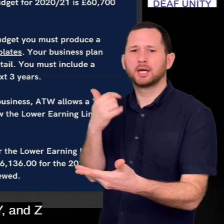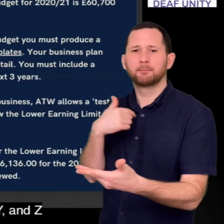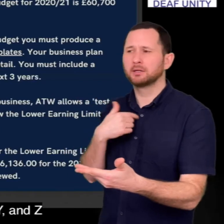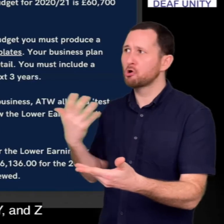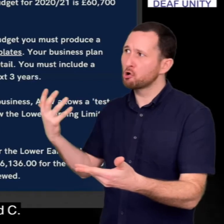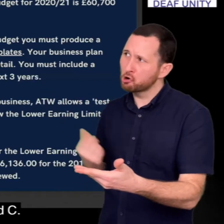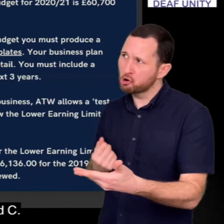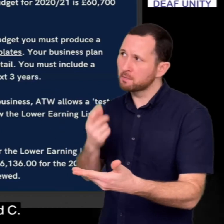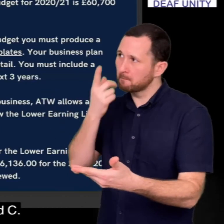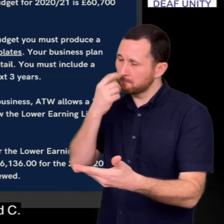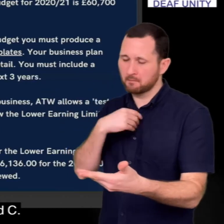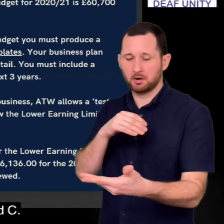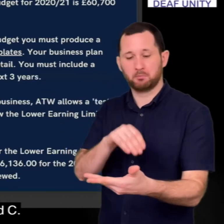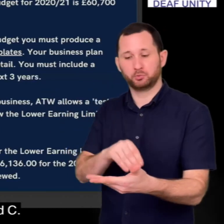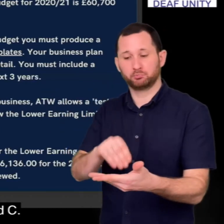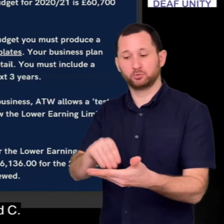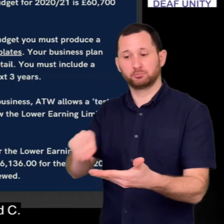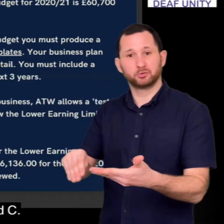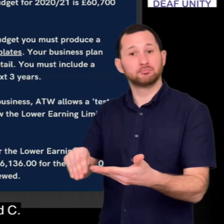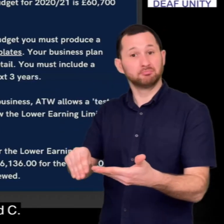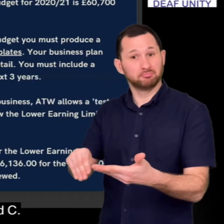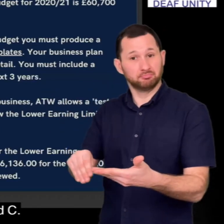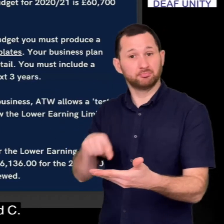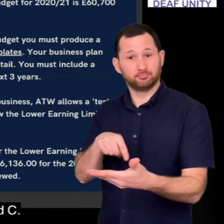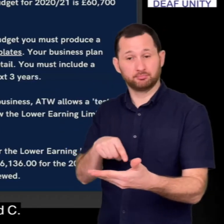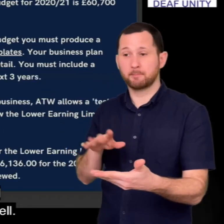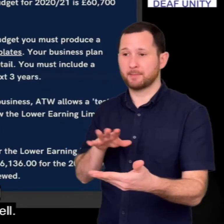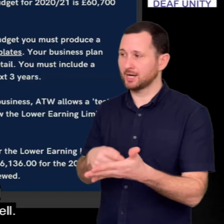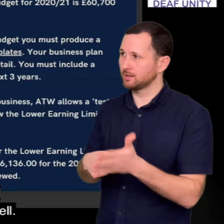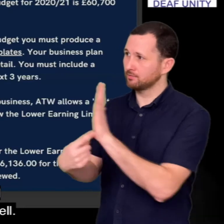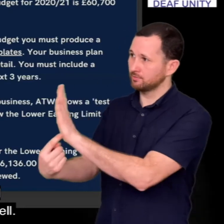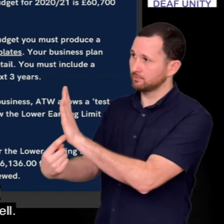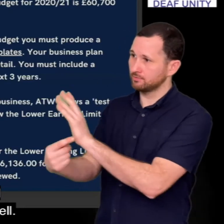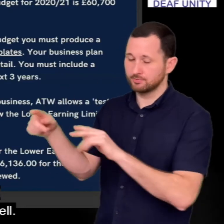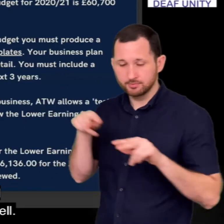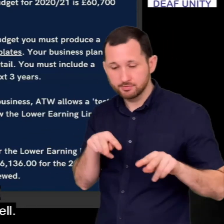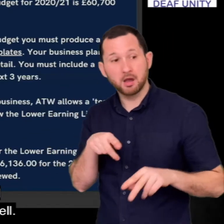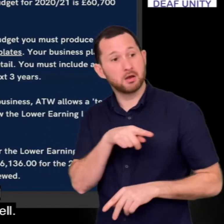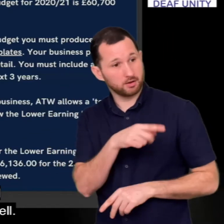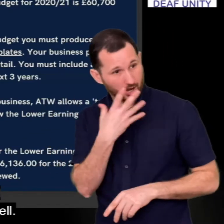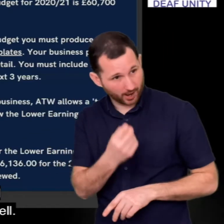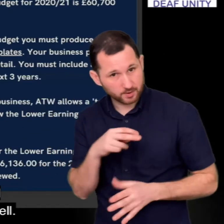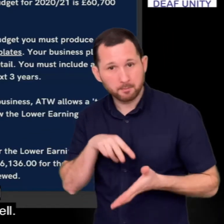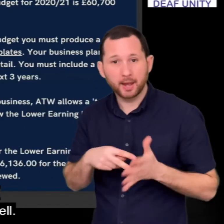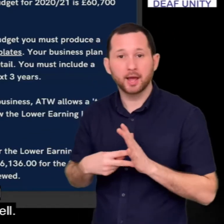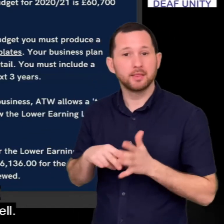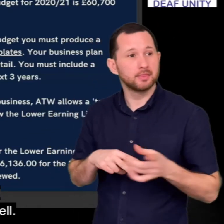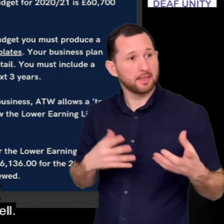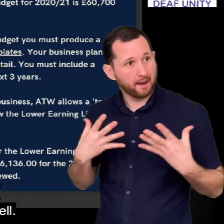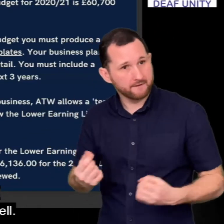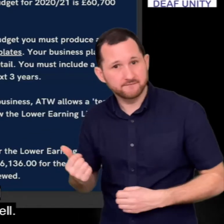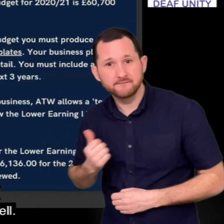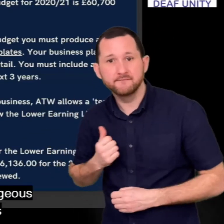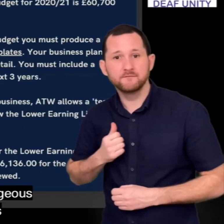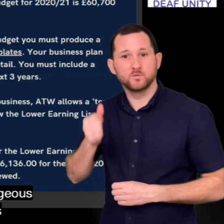Y, and Z, then I can earn A, B, and C. So it just shows. And also Access to